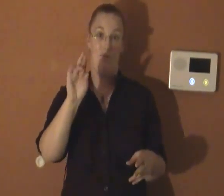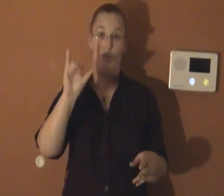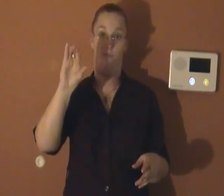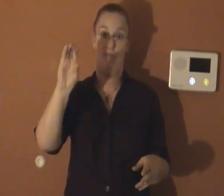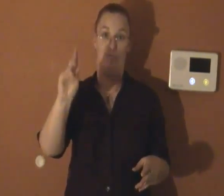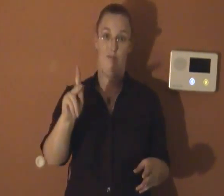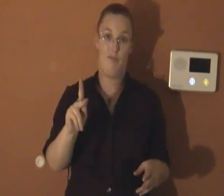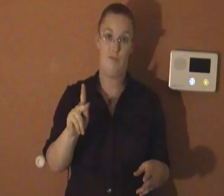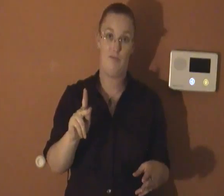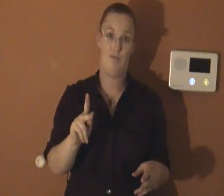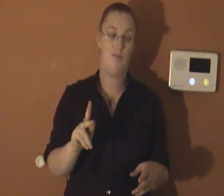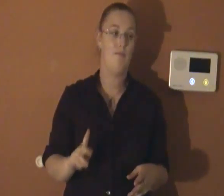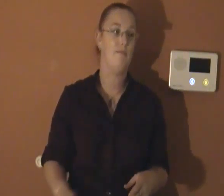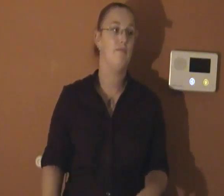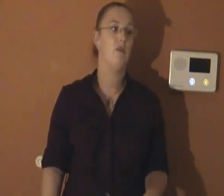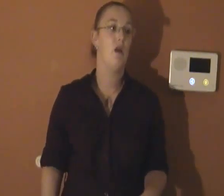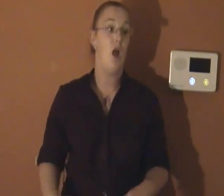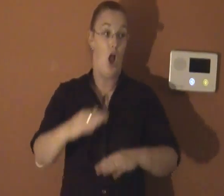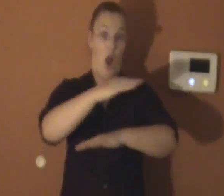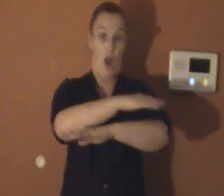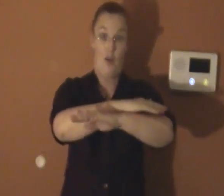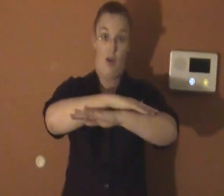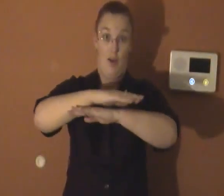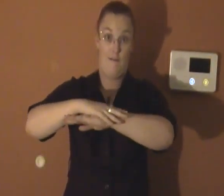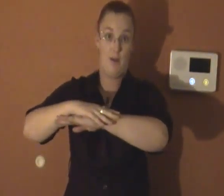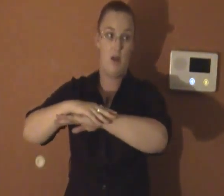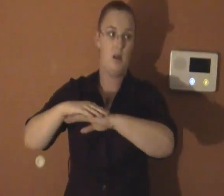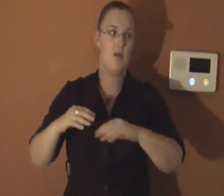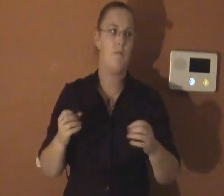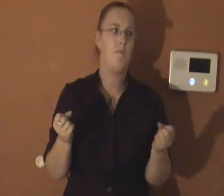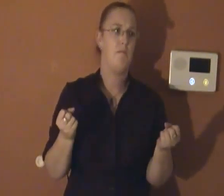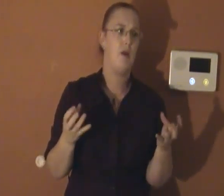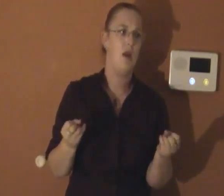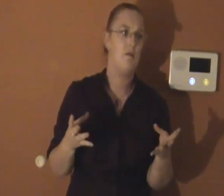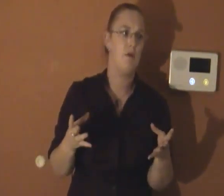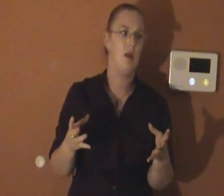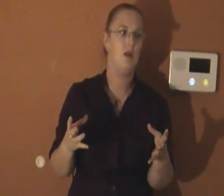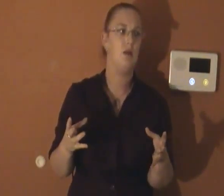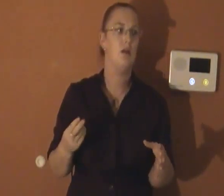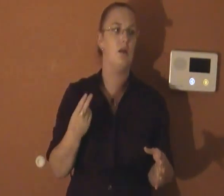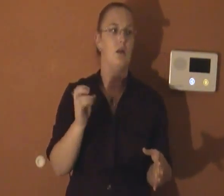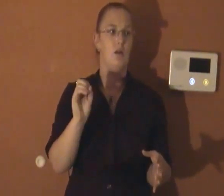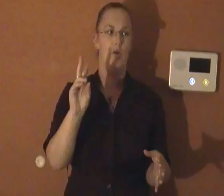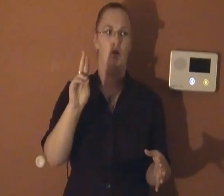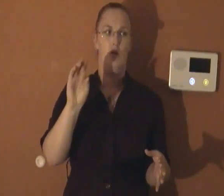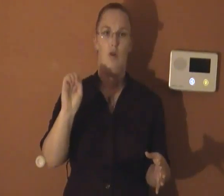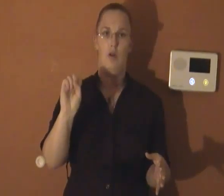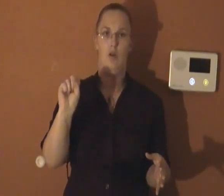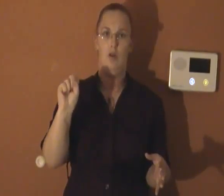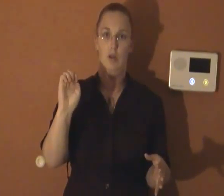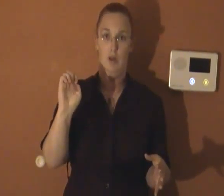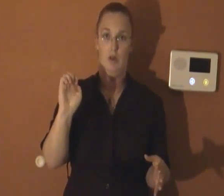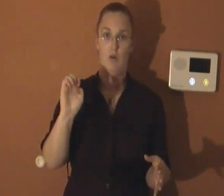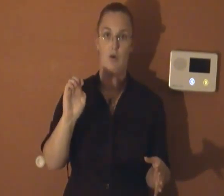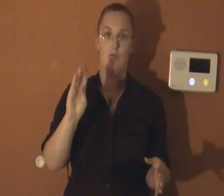on the fireplace there are many, many horse brasses, which are brass good luck